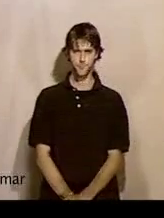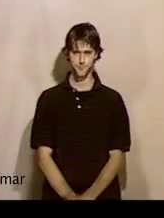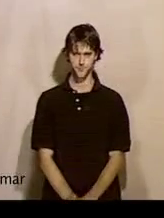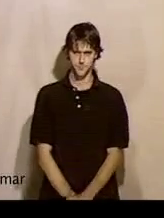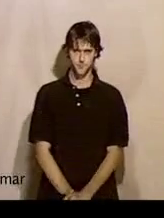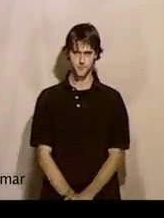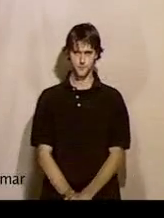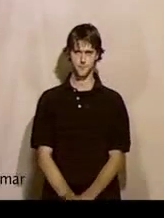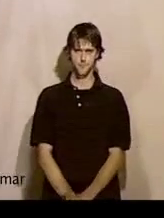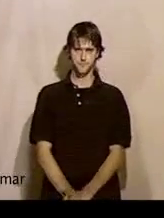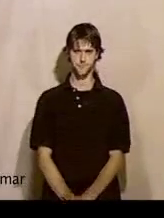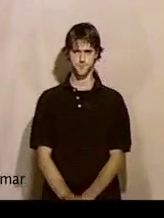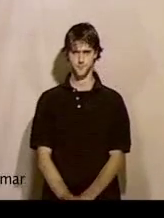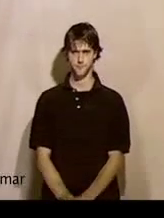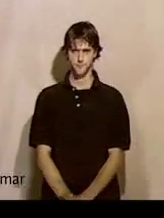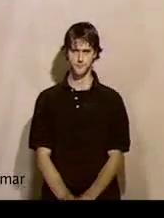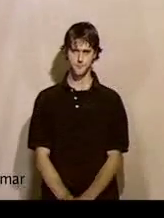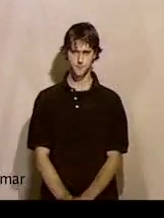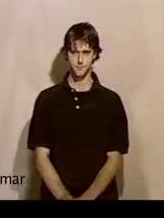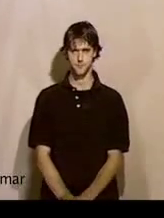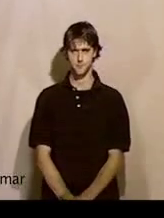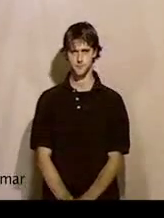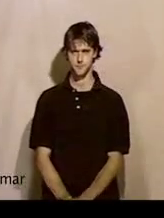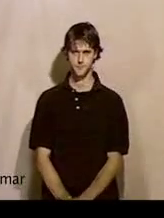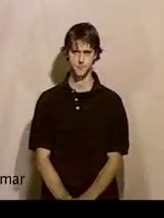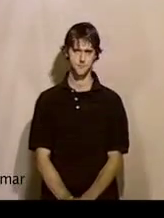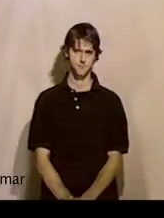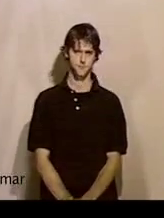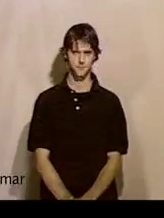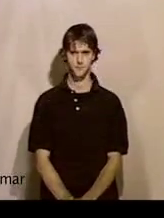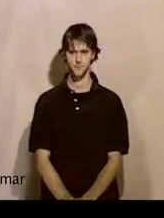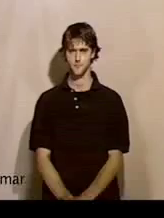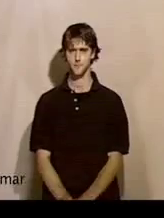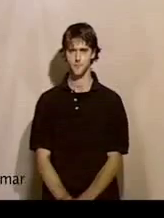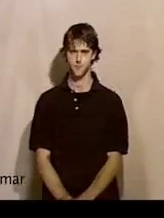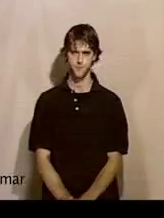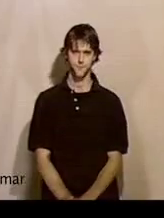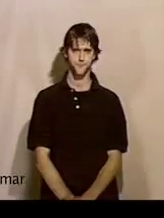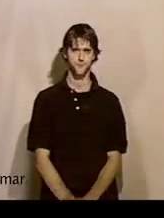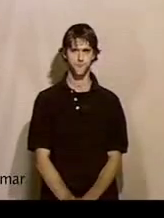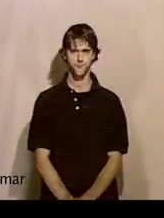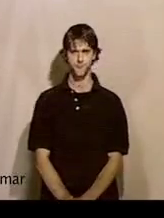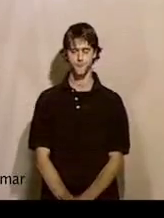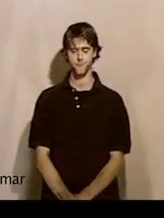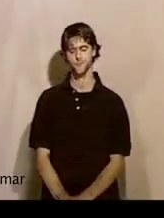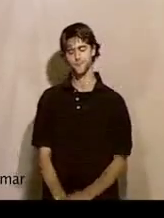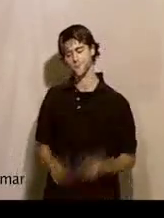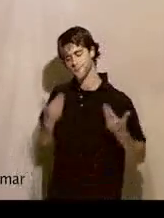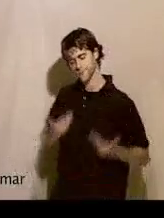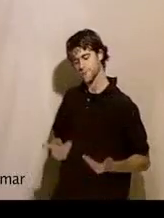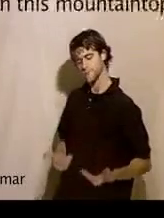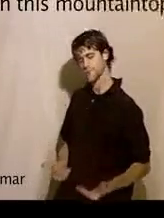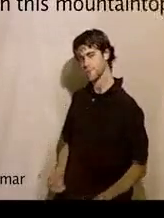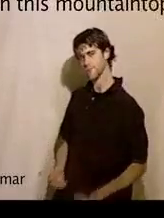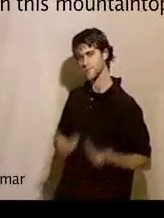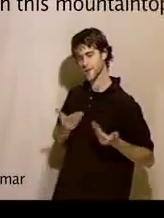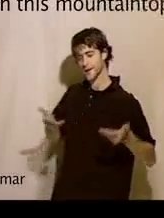pretty bleak right now, but trust me, man. You gotta have hope. Otherwise, yo. So here I